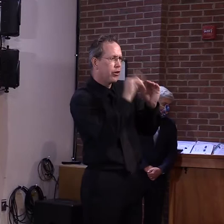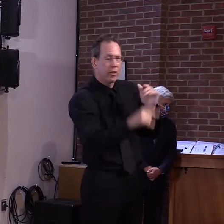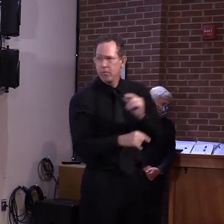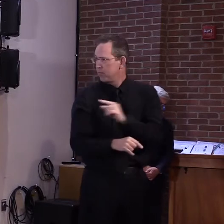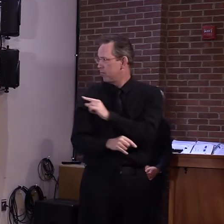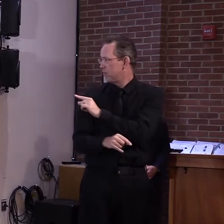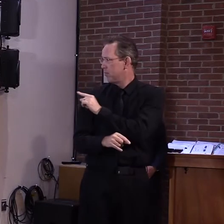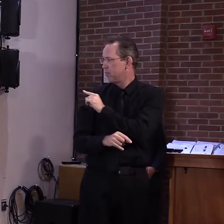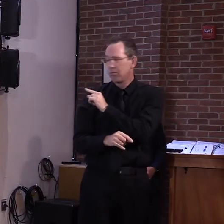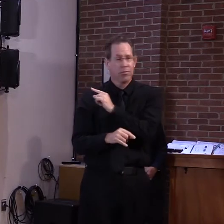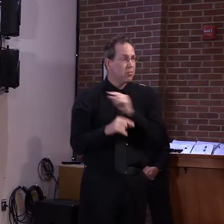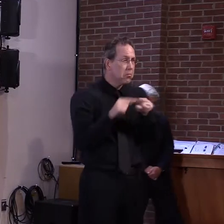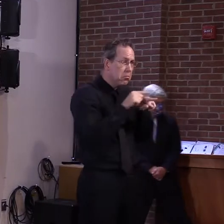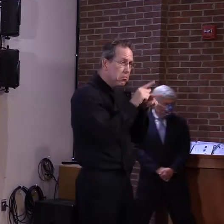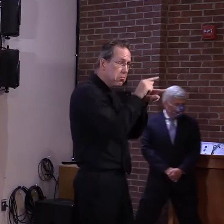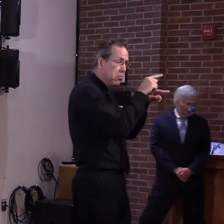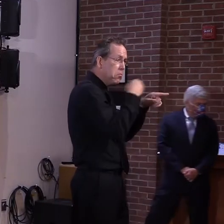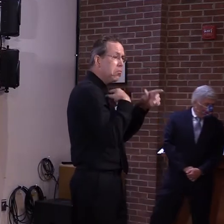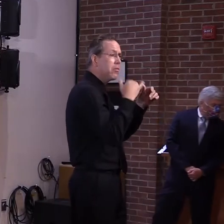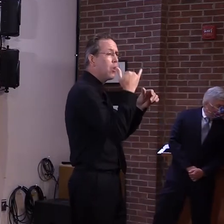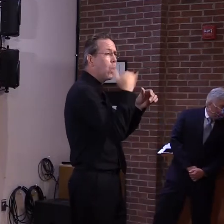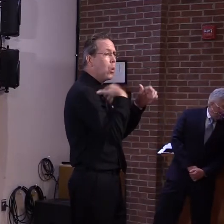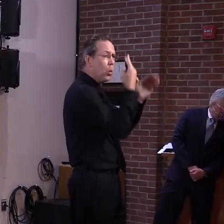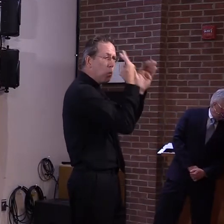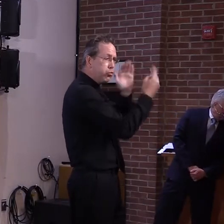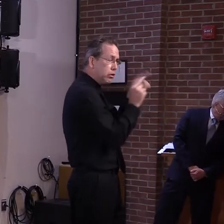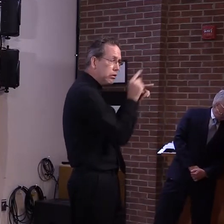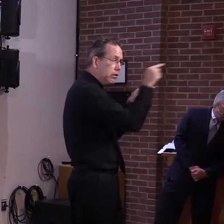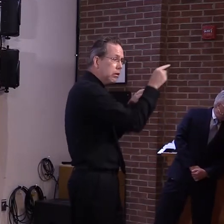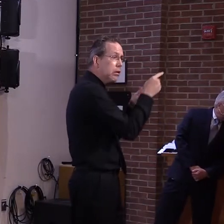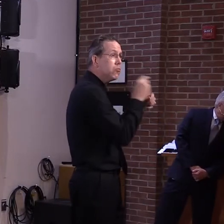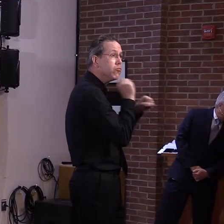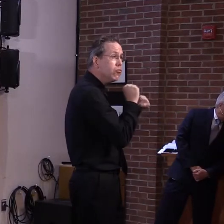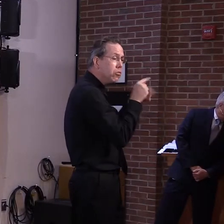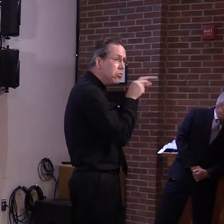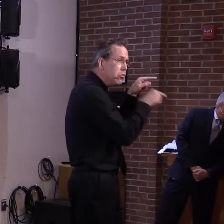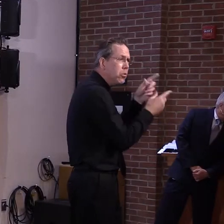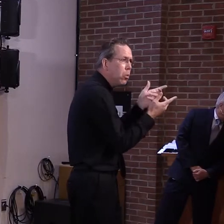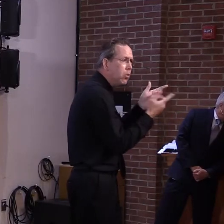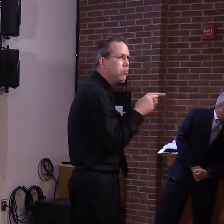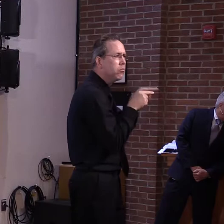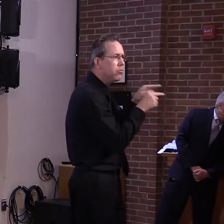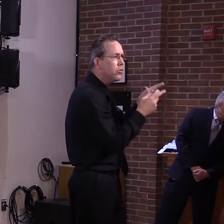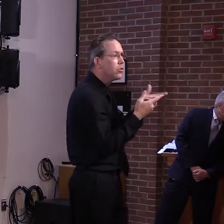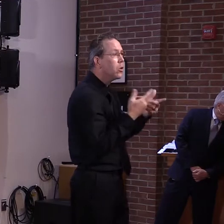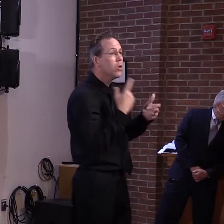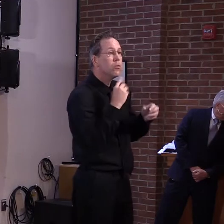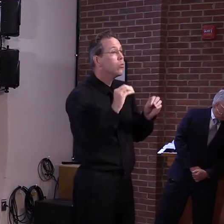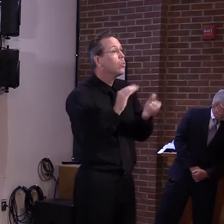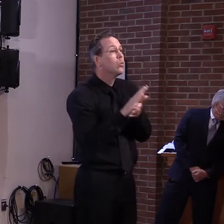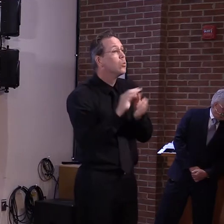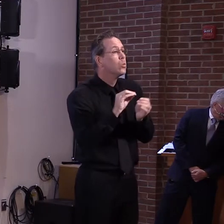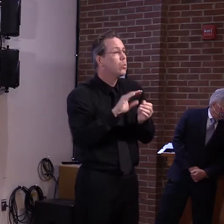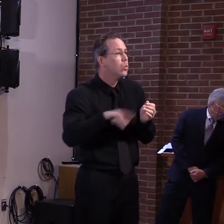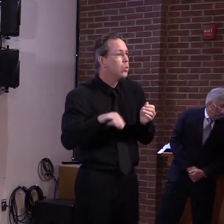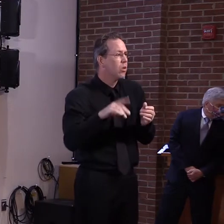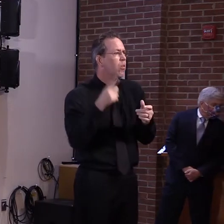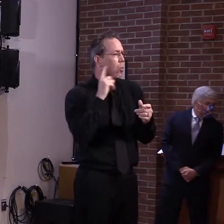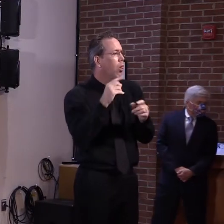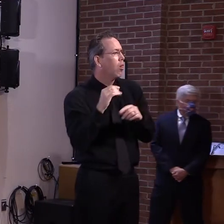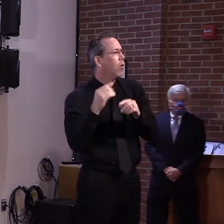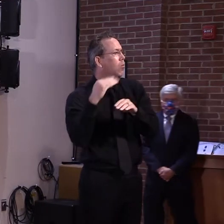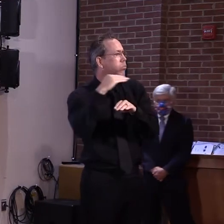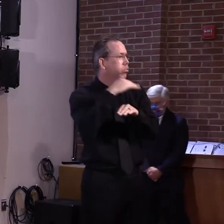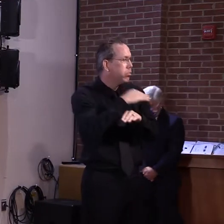sort of what we would expect without K through 12 reopening, and then the yellow forecast is what we would expect with those factors I just